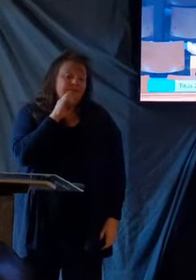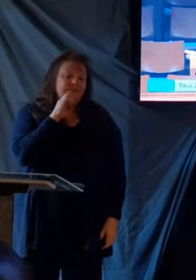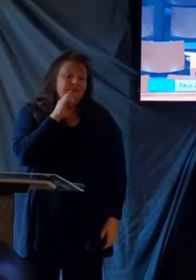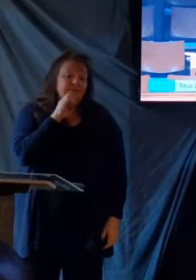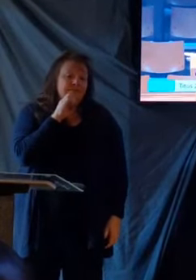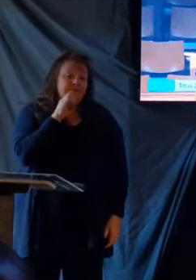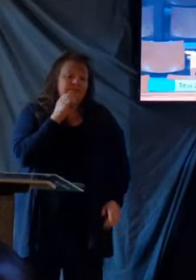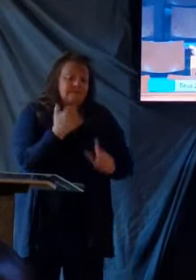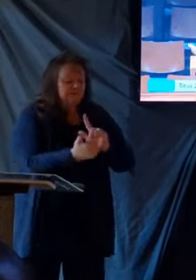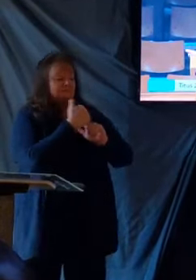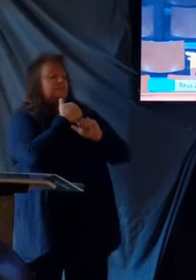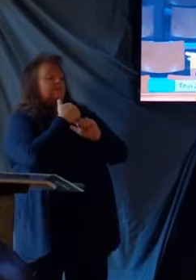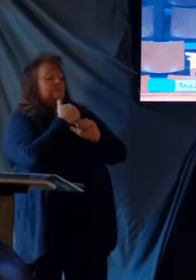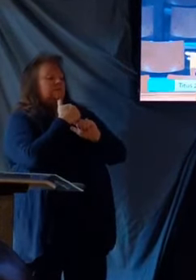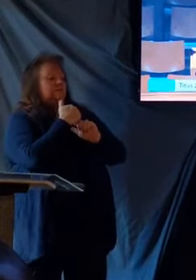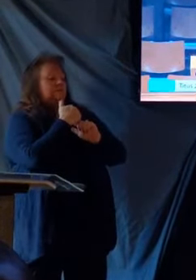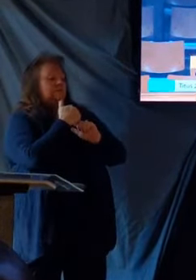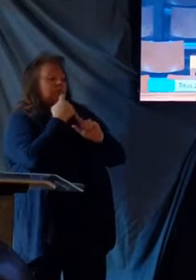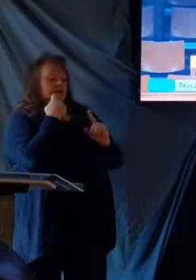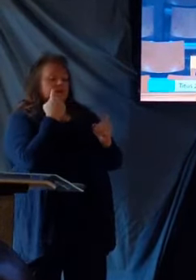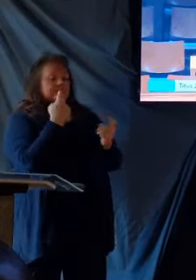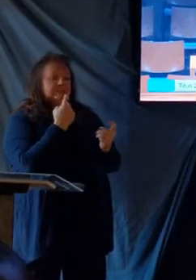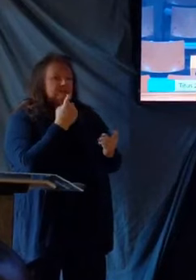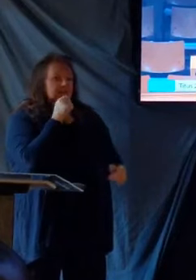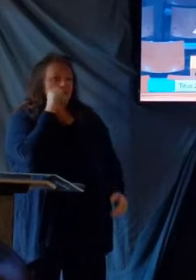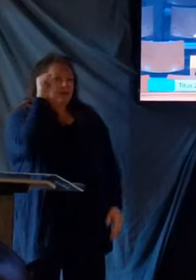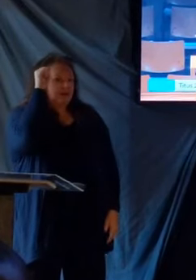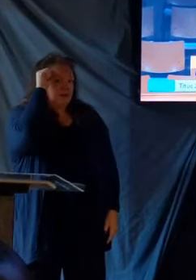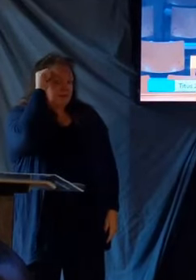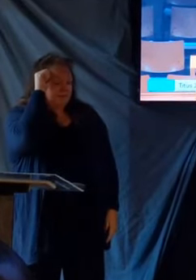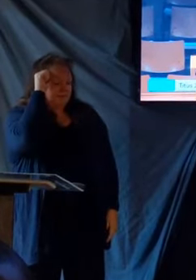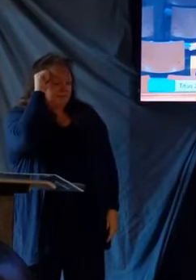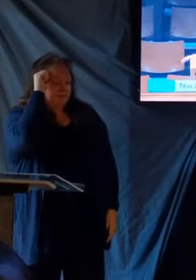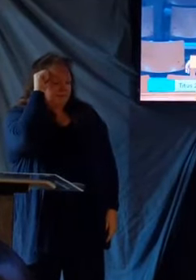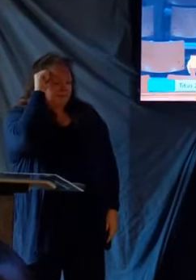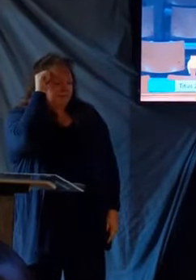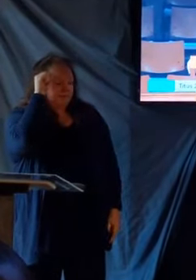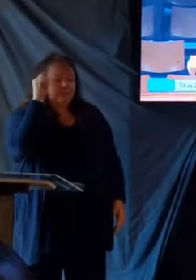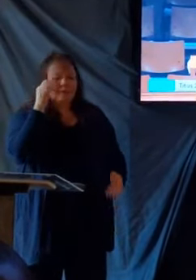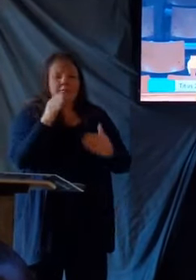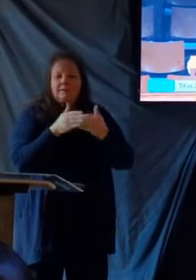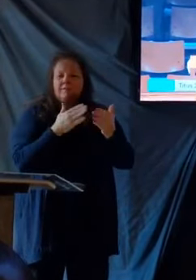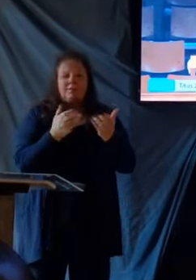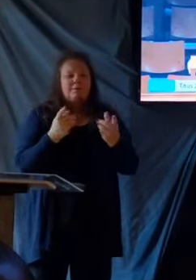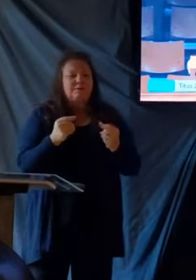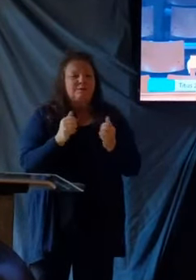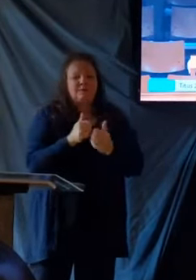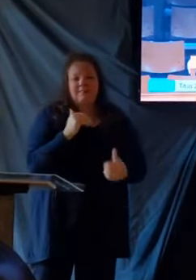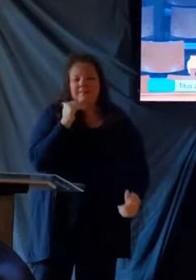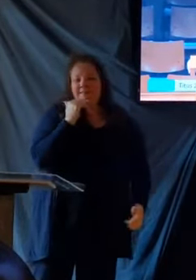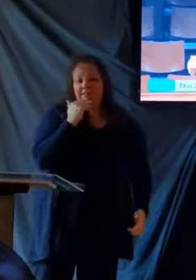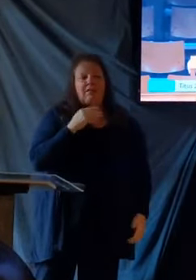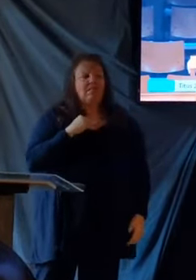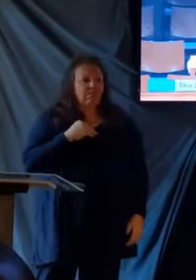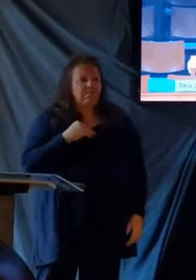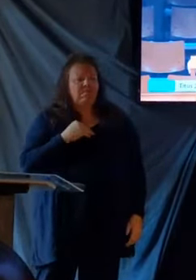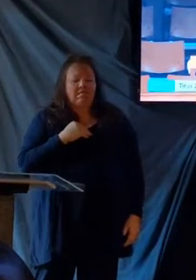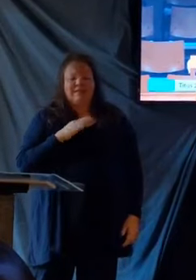was deceived and fell into transgression, not Adam. No matter whatever you want to do with deception, the fact